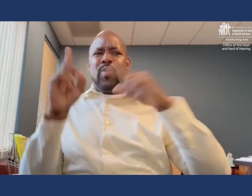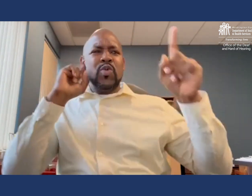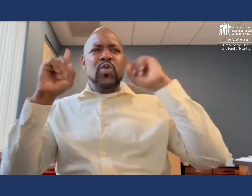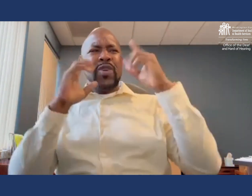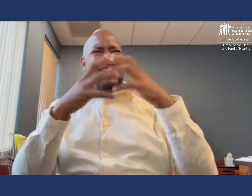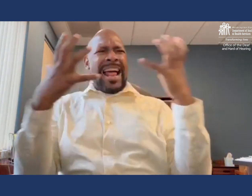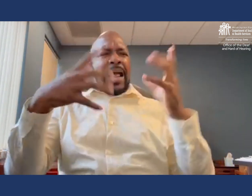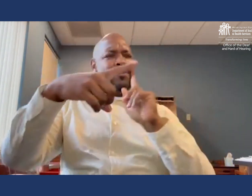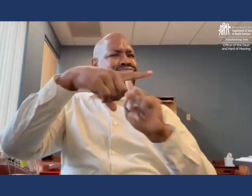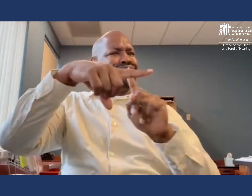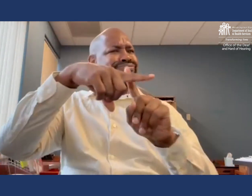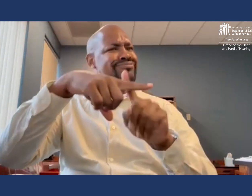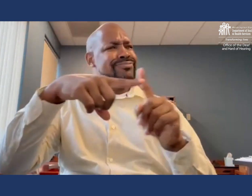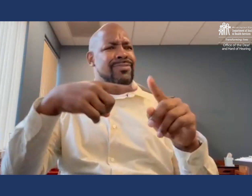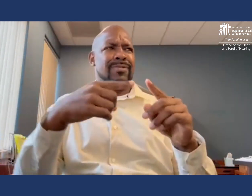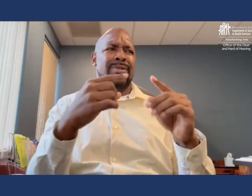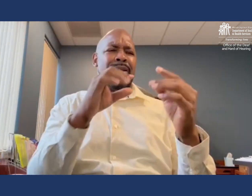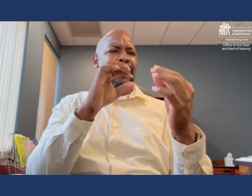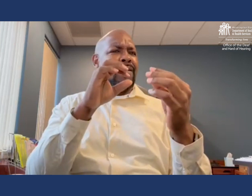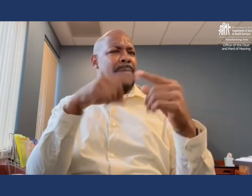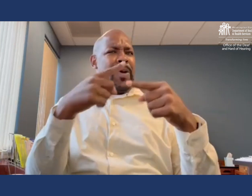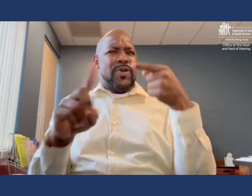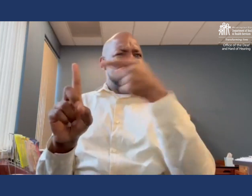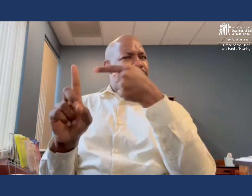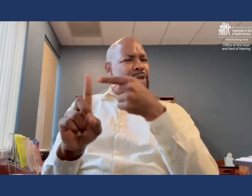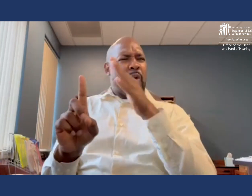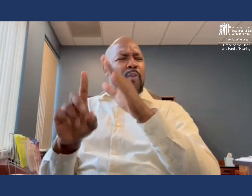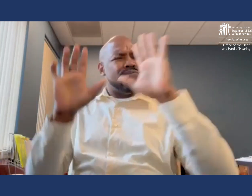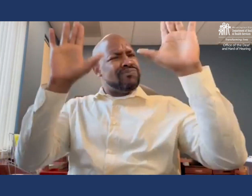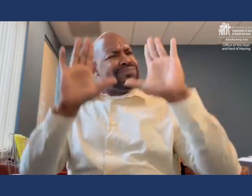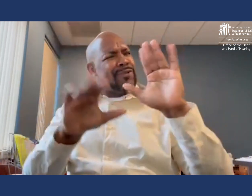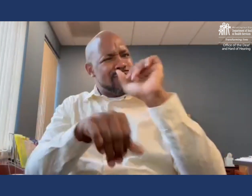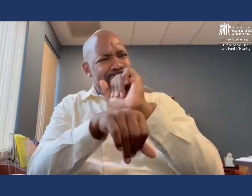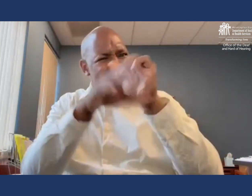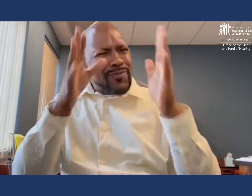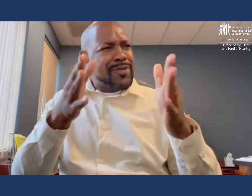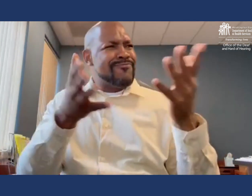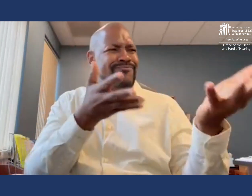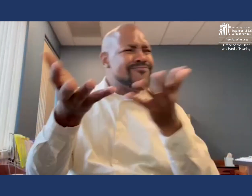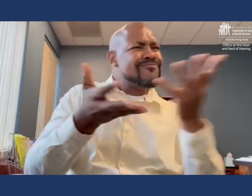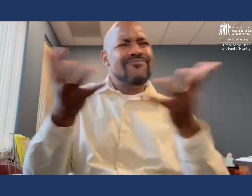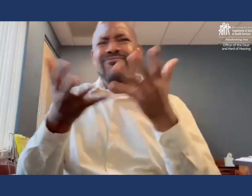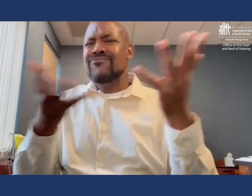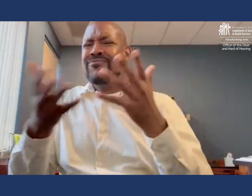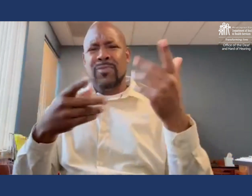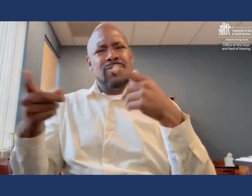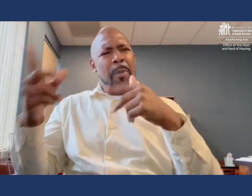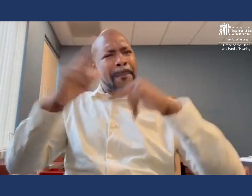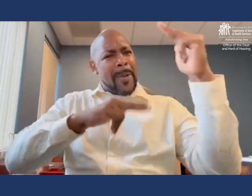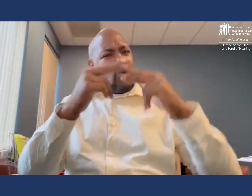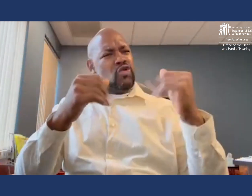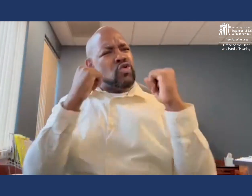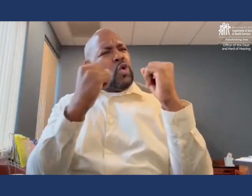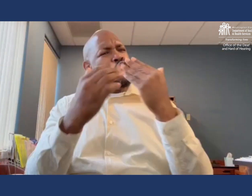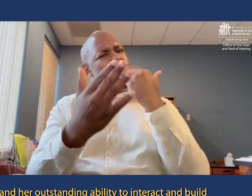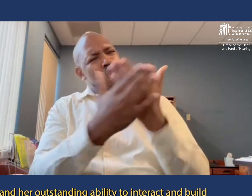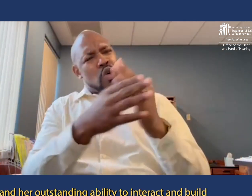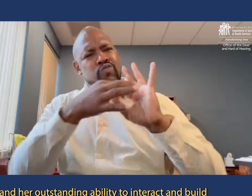We receive many complimentary kudos for Maggie's work. We frequently hear positive comments about her excellent work and her